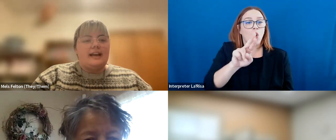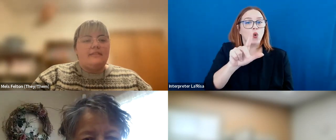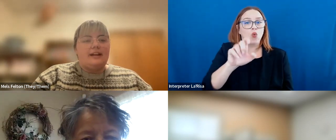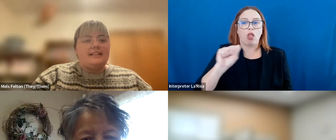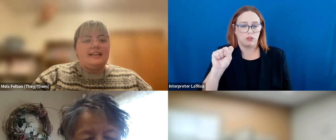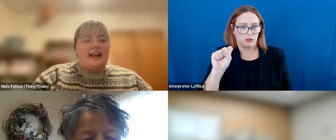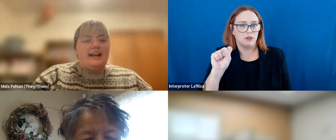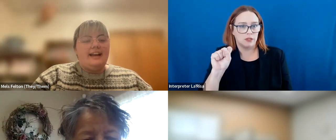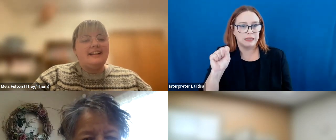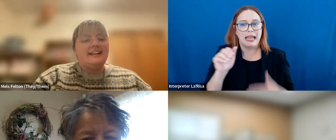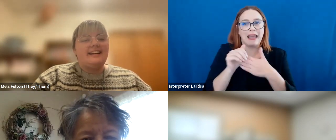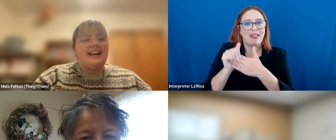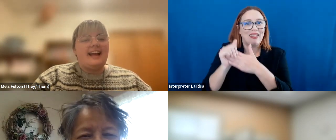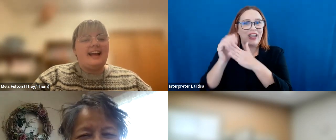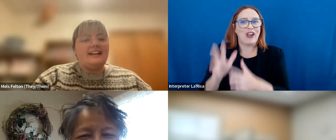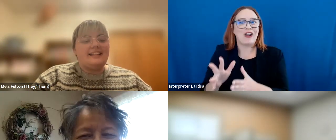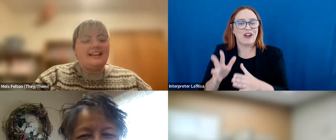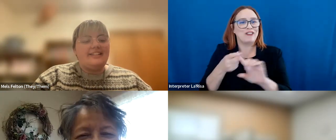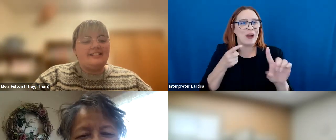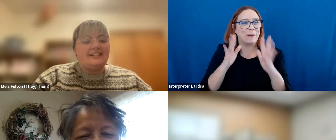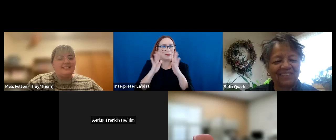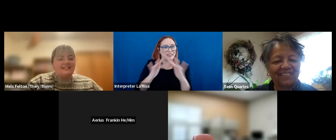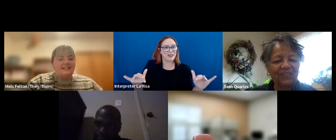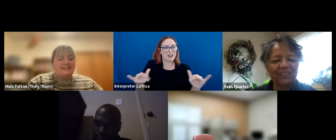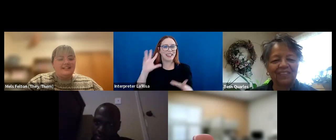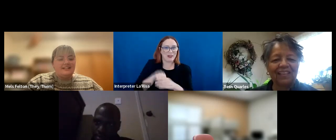leader inside of DEI, and thank you.